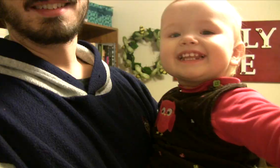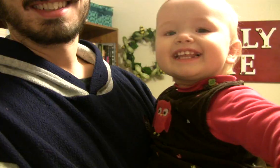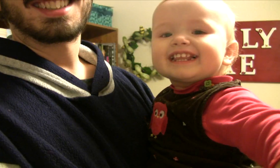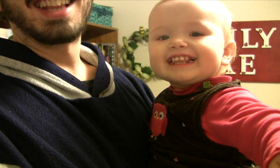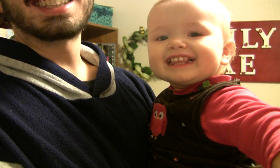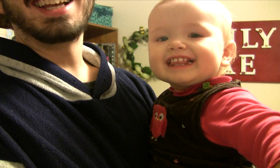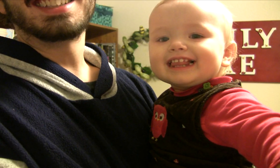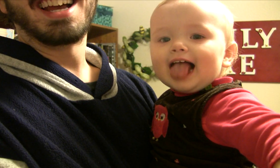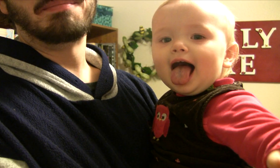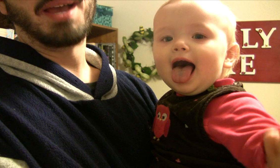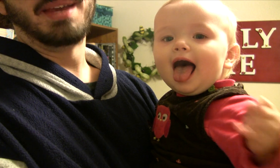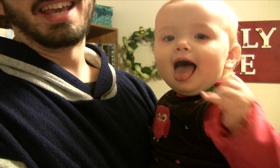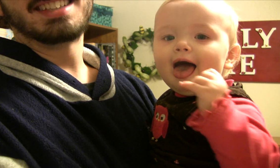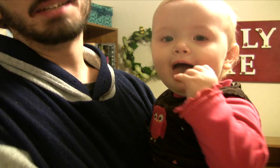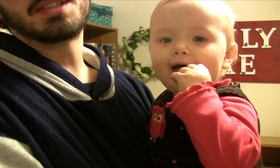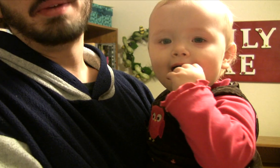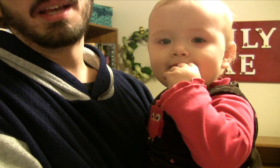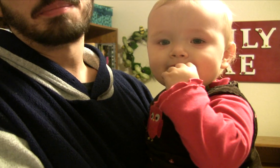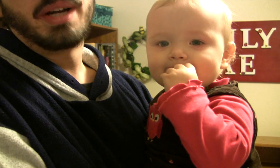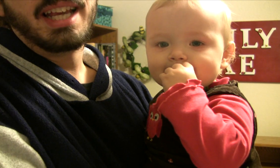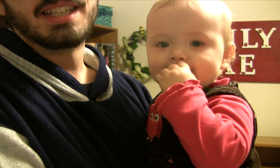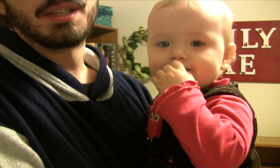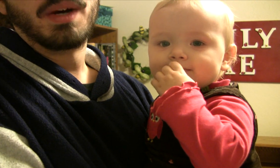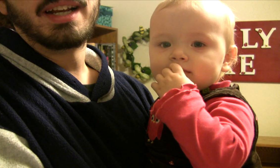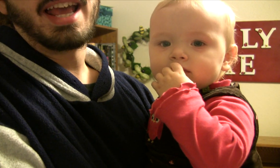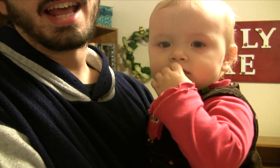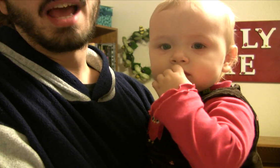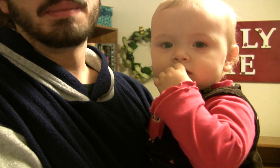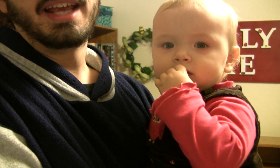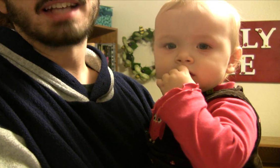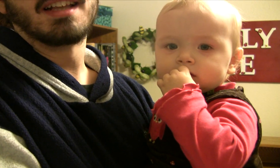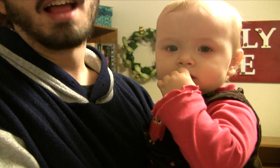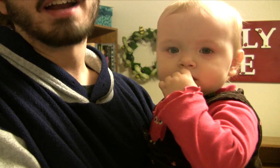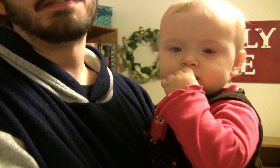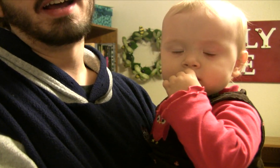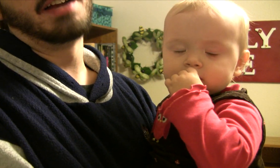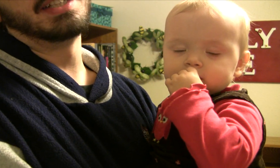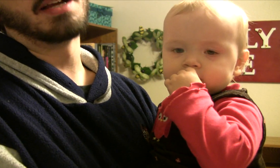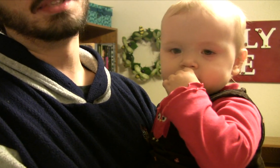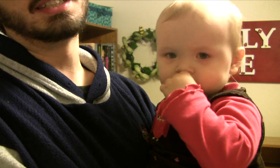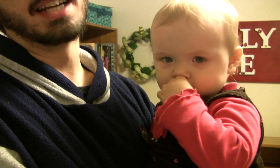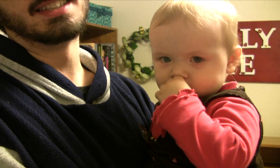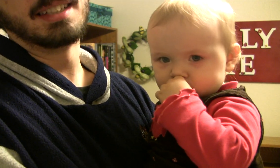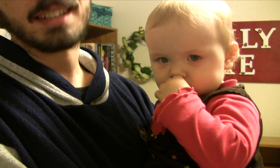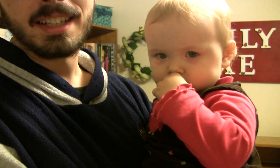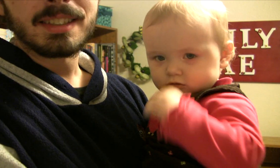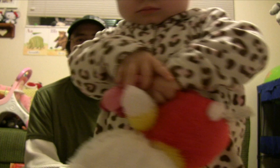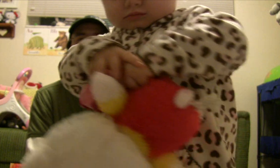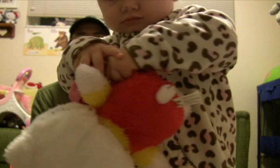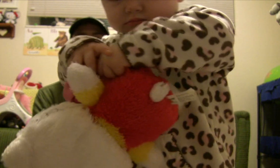So that's how you sign baby. It seems to be a pretty easy one and Emily has a lot of fun every time she signs it. Can you say bye-bye?